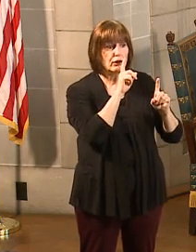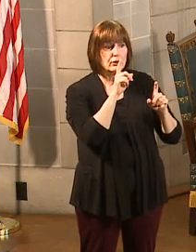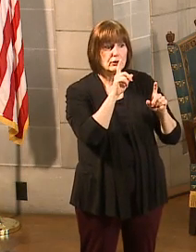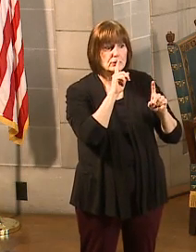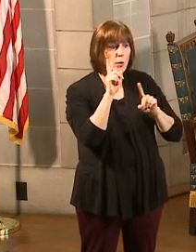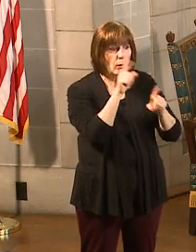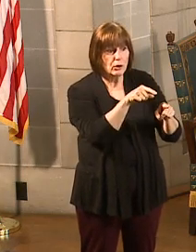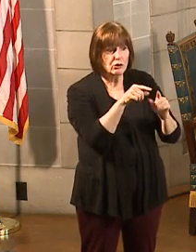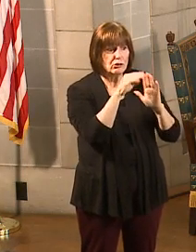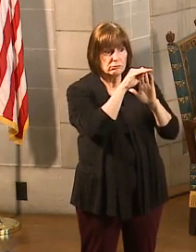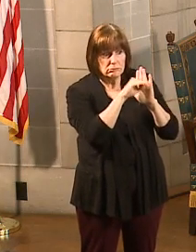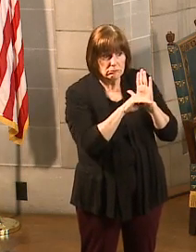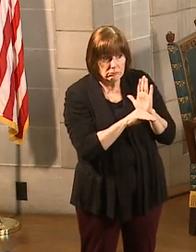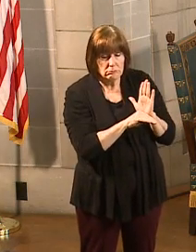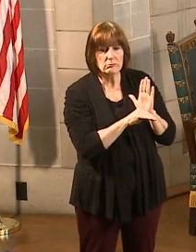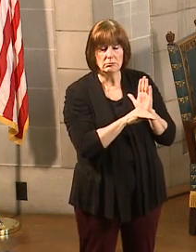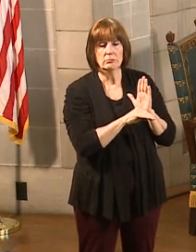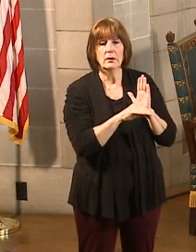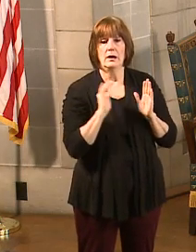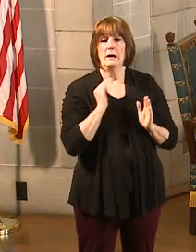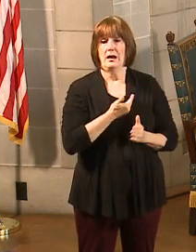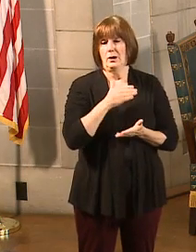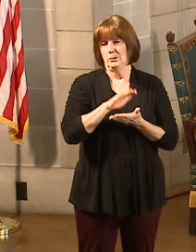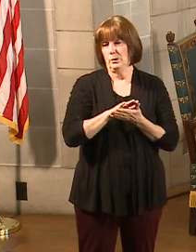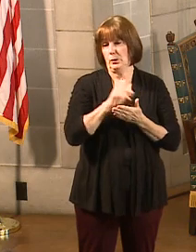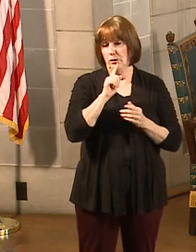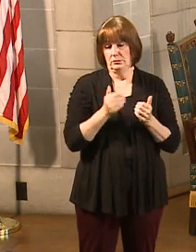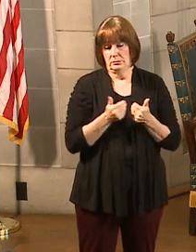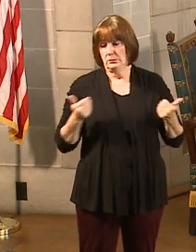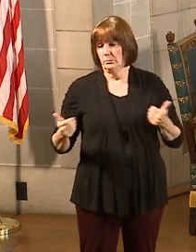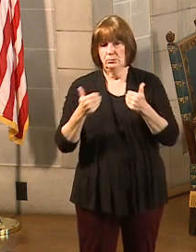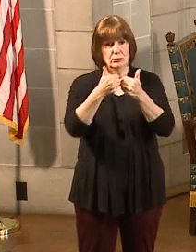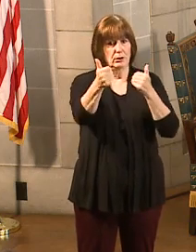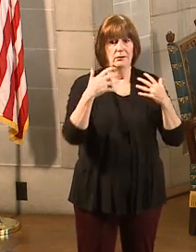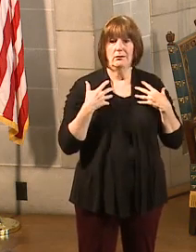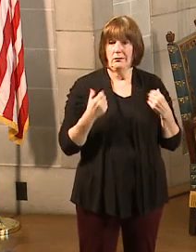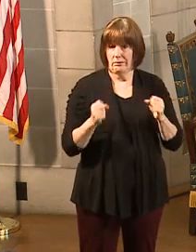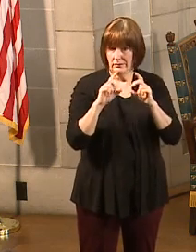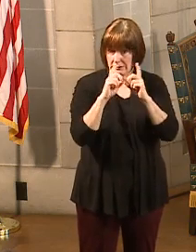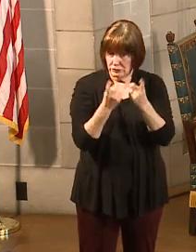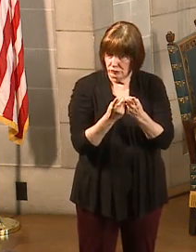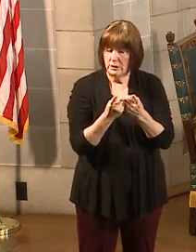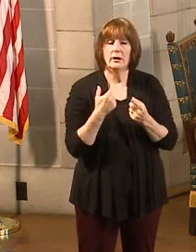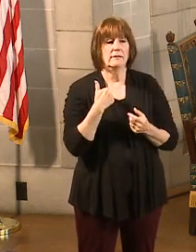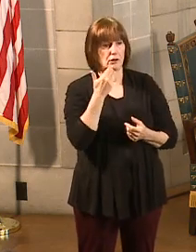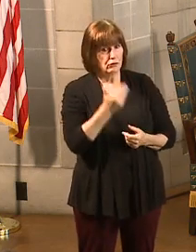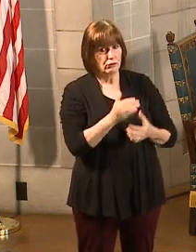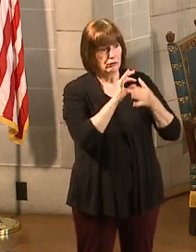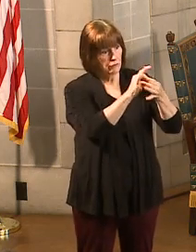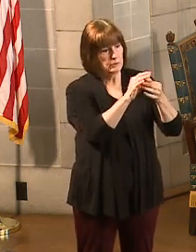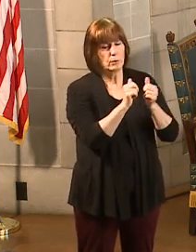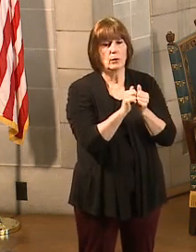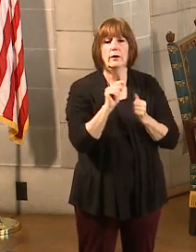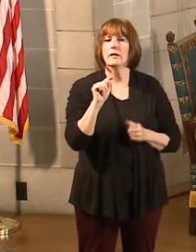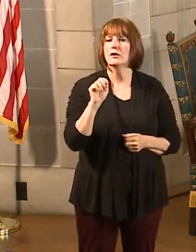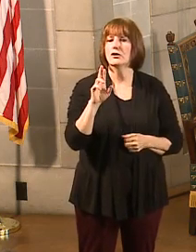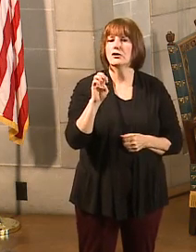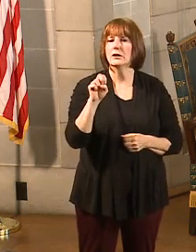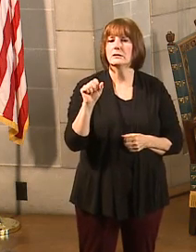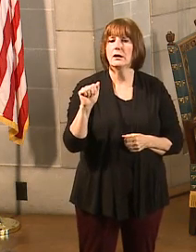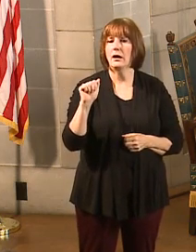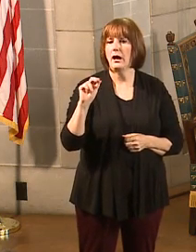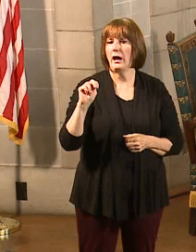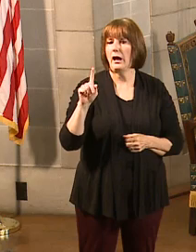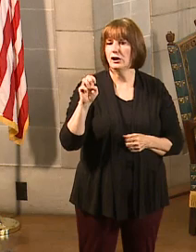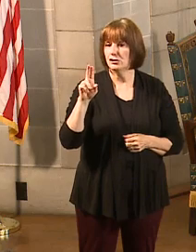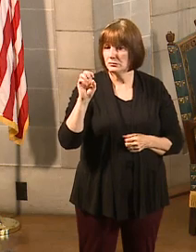events. Nearly all of our schools sit in separate local health districts. I've had a very strong relationship with Teresa Anderson at CDHD. I